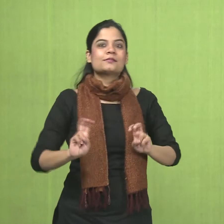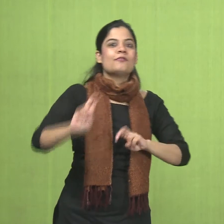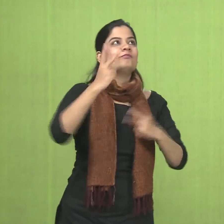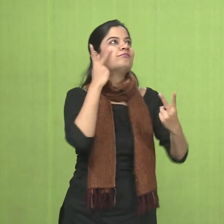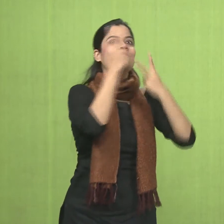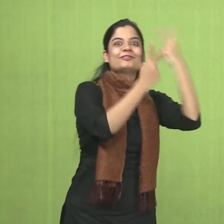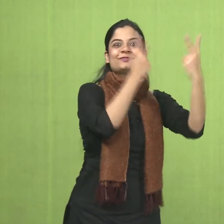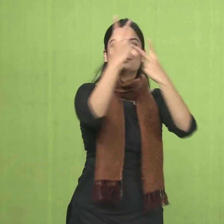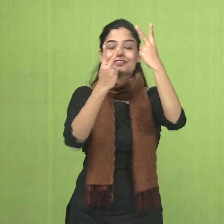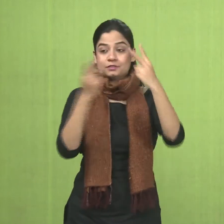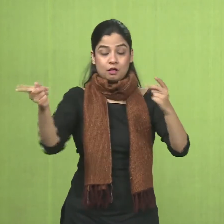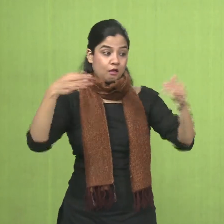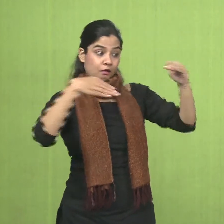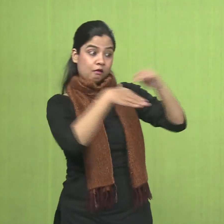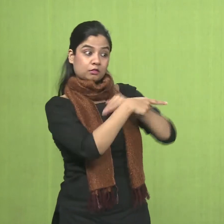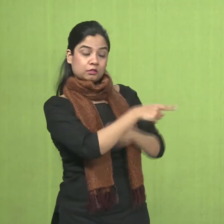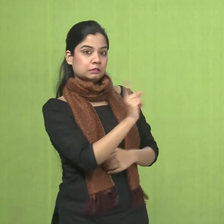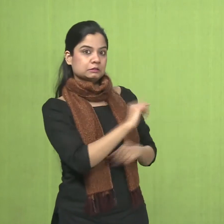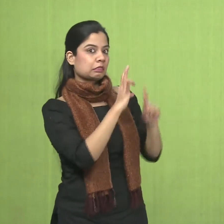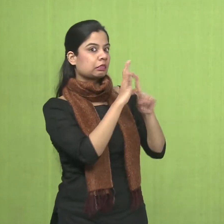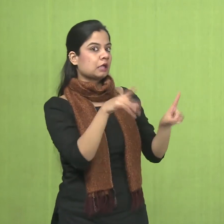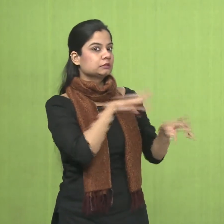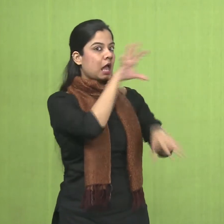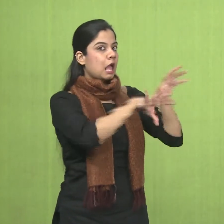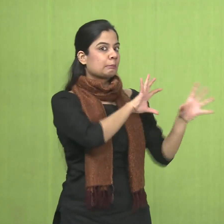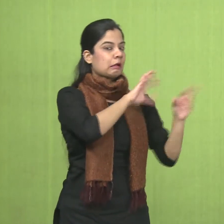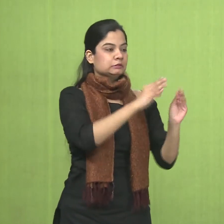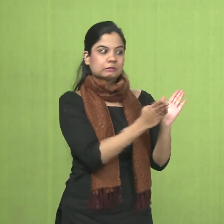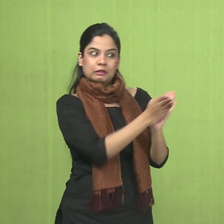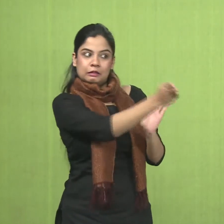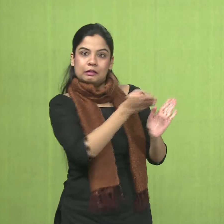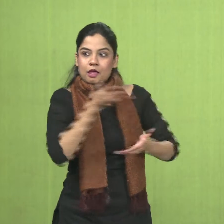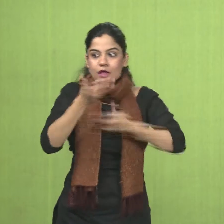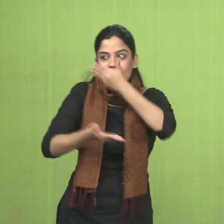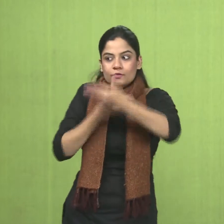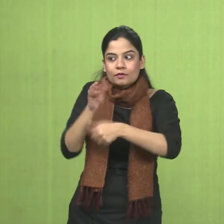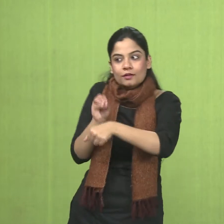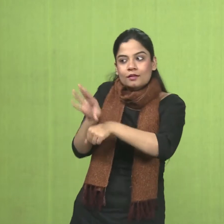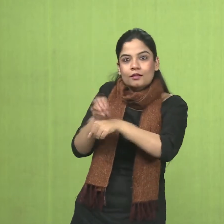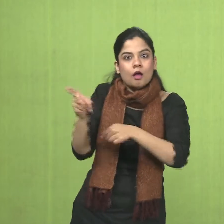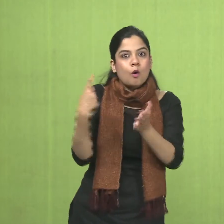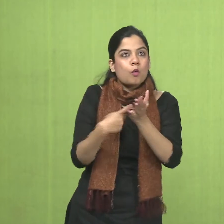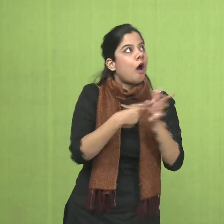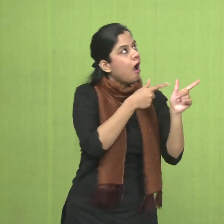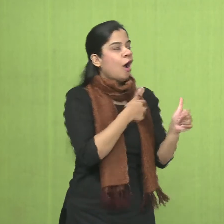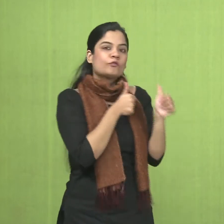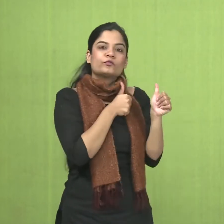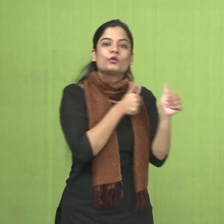guide and she is explaining the guidelines for the travel. The rules and regulations that you have to follow. There can be animals in the